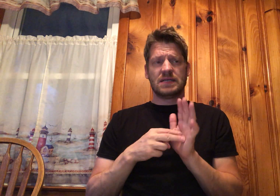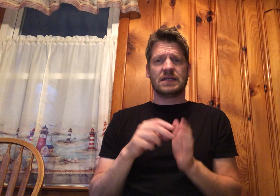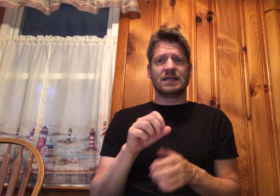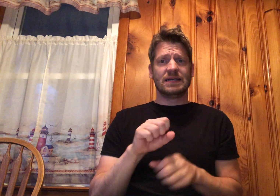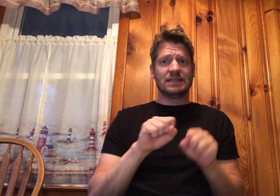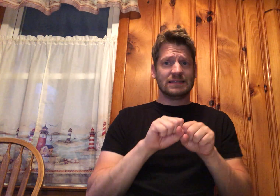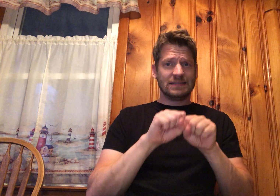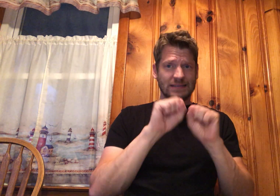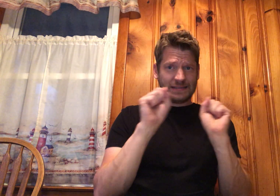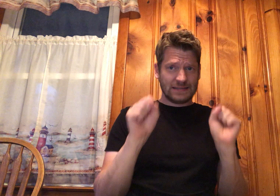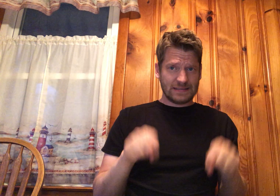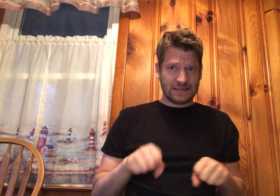systematic,